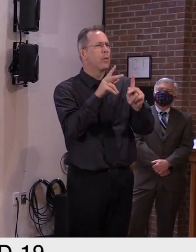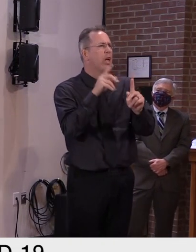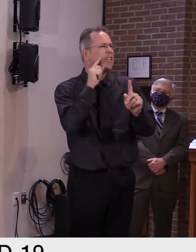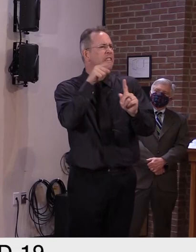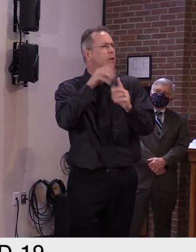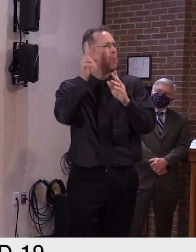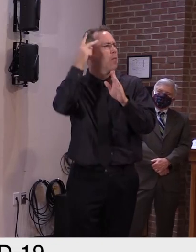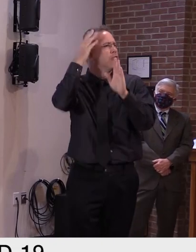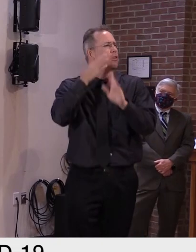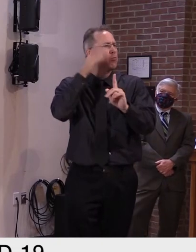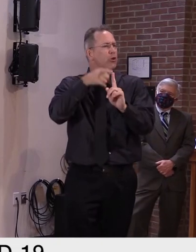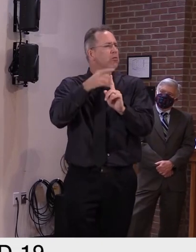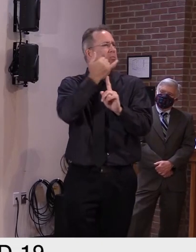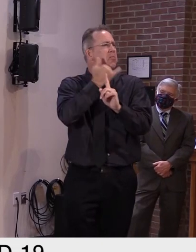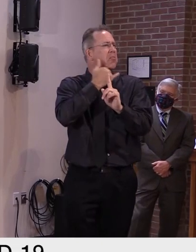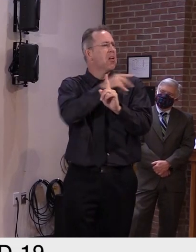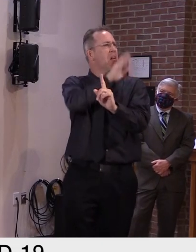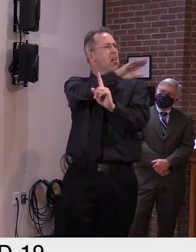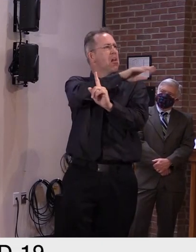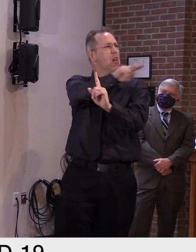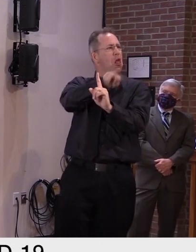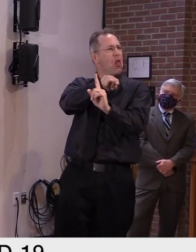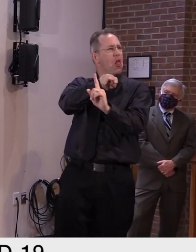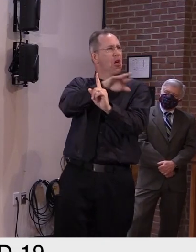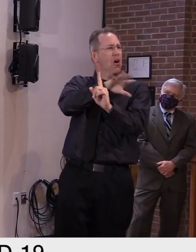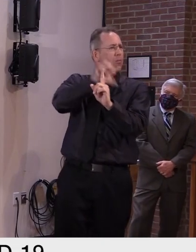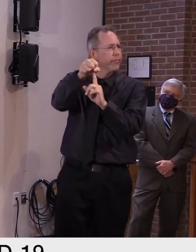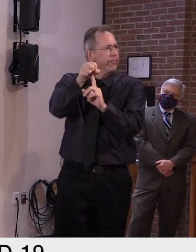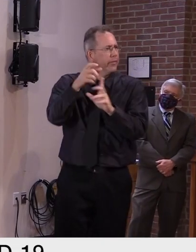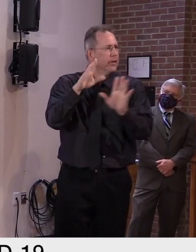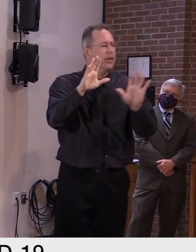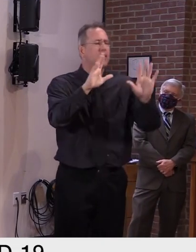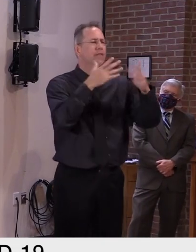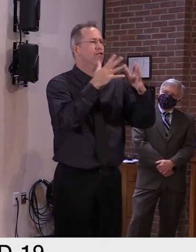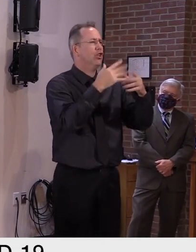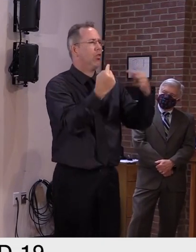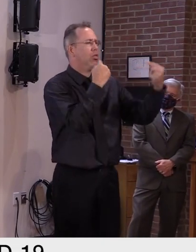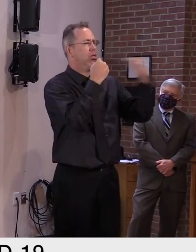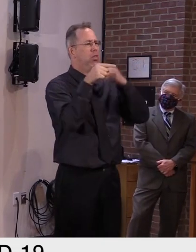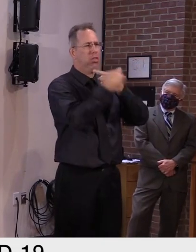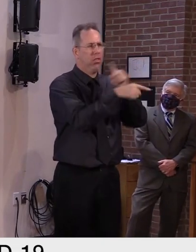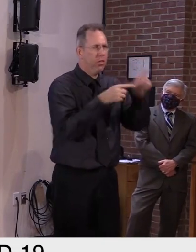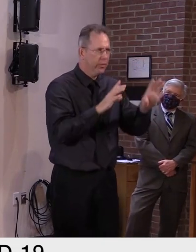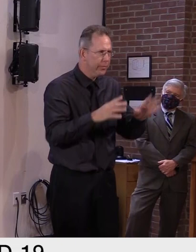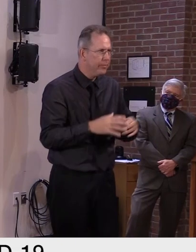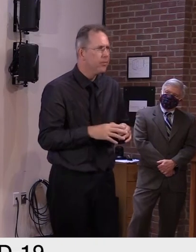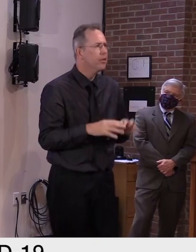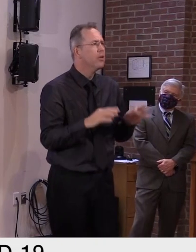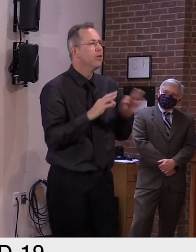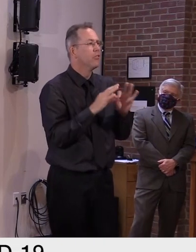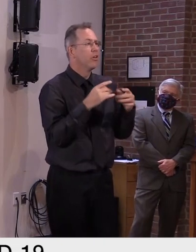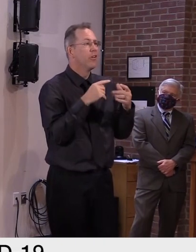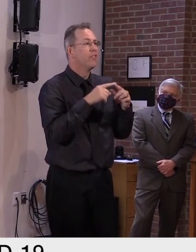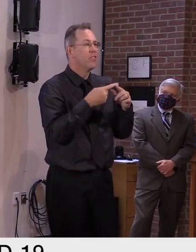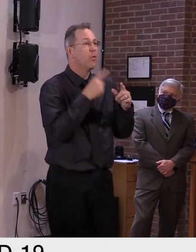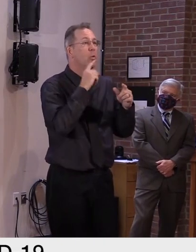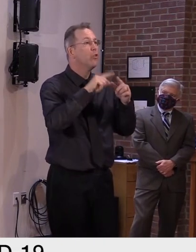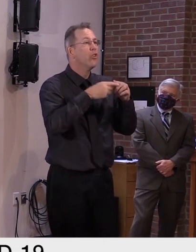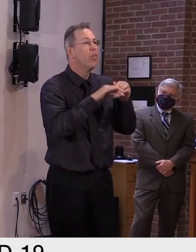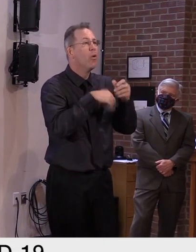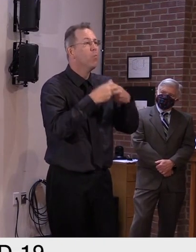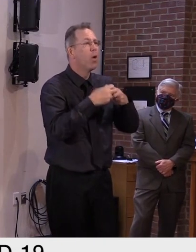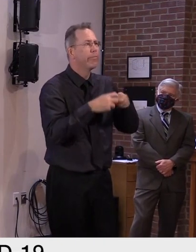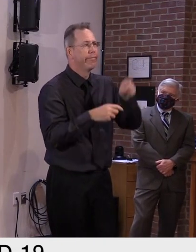and it starts right at the top from my perspective. In terms of the state police involvement, I think all